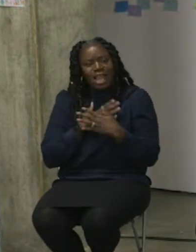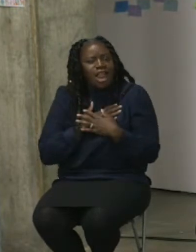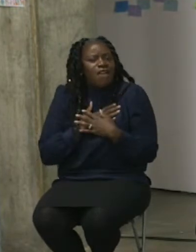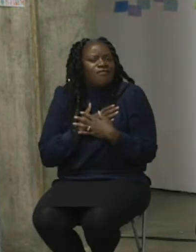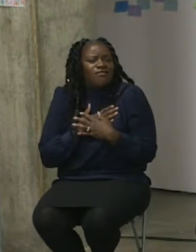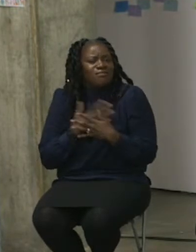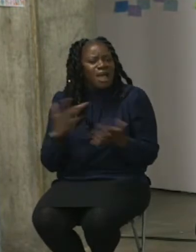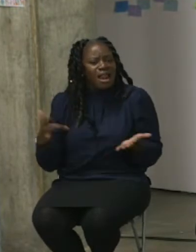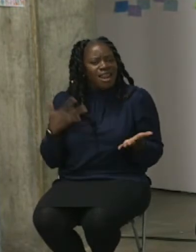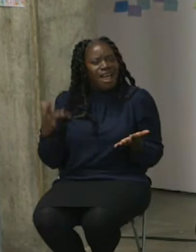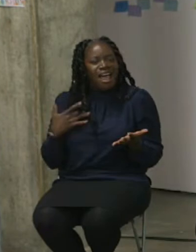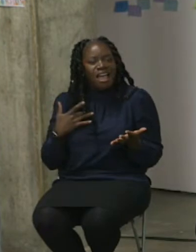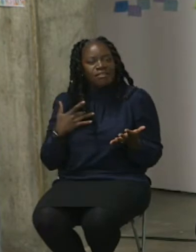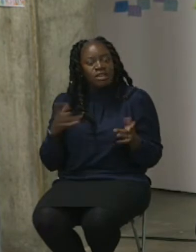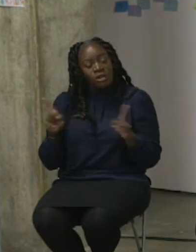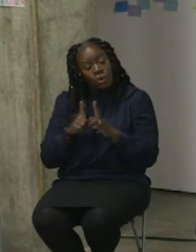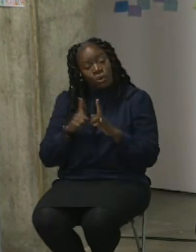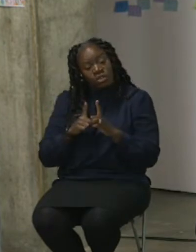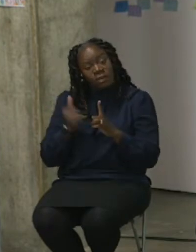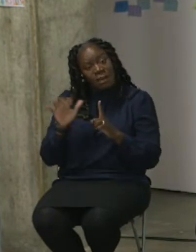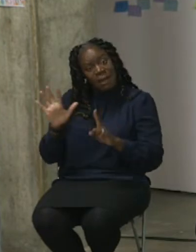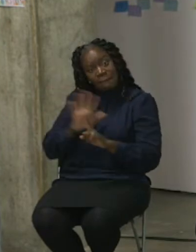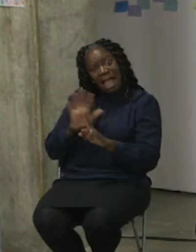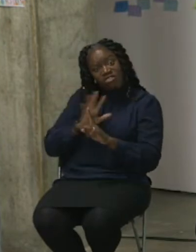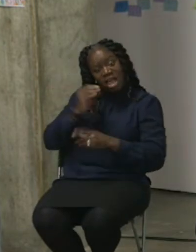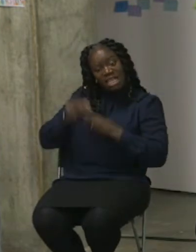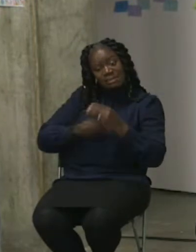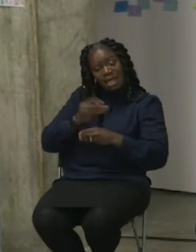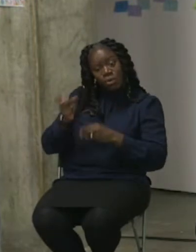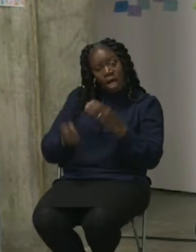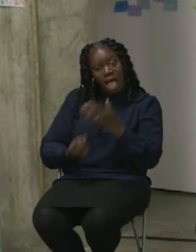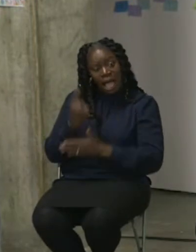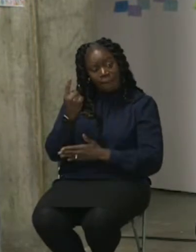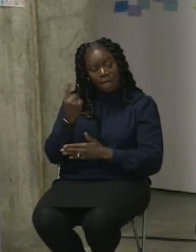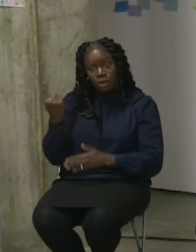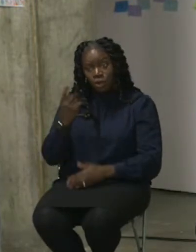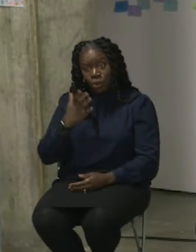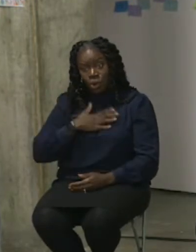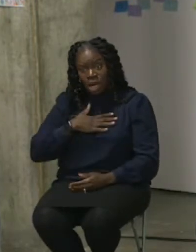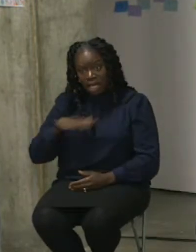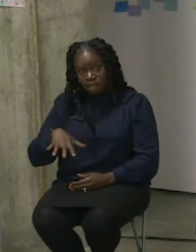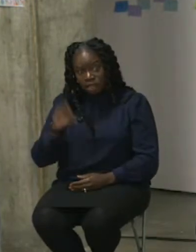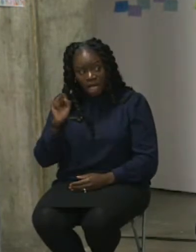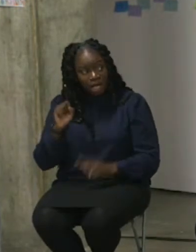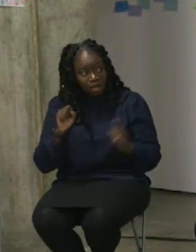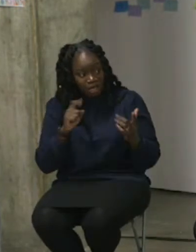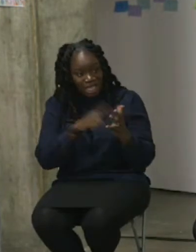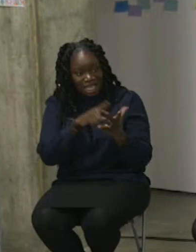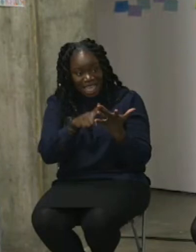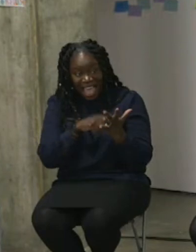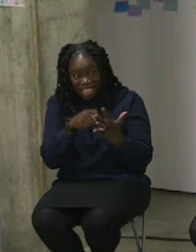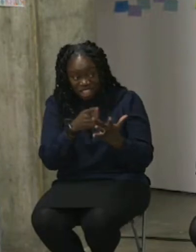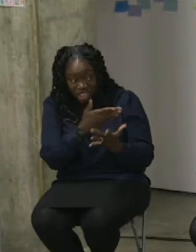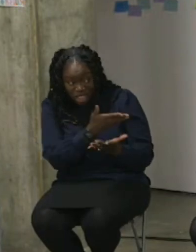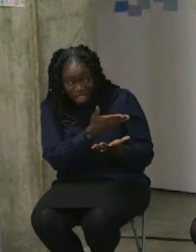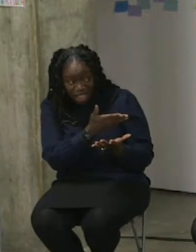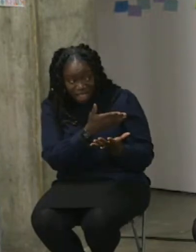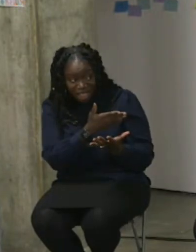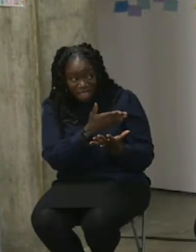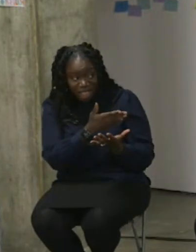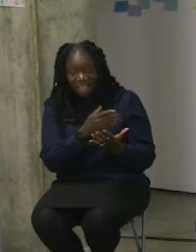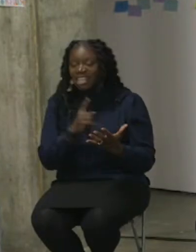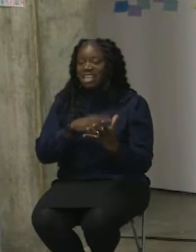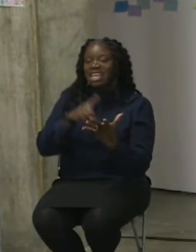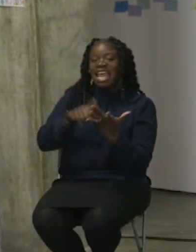about what happened, about their story. I don't know who would, Adji's going to start, are you?